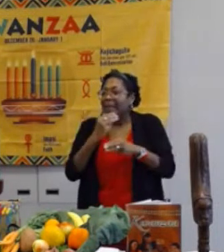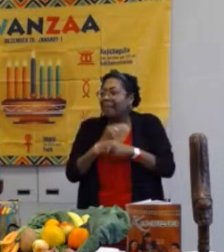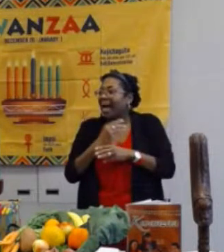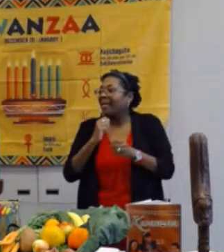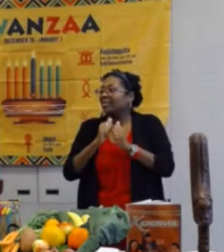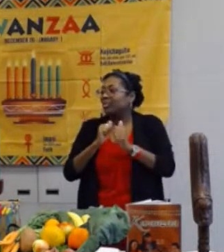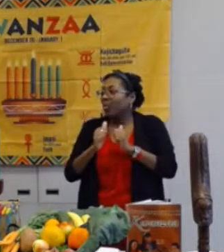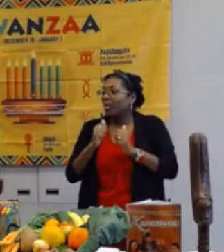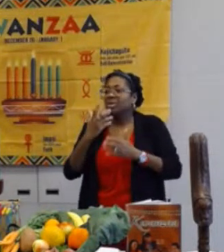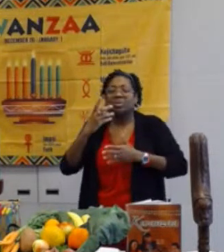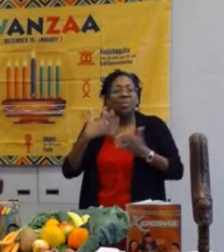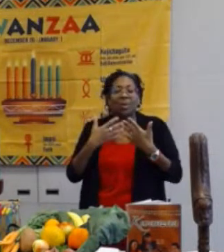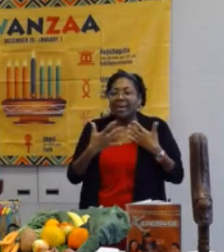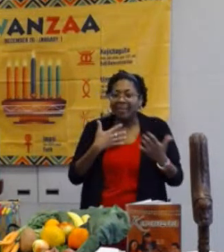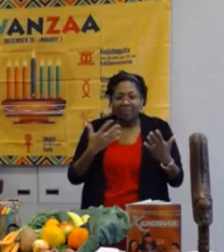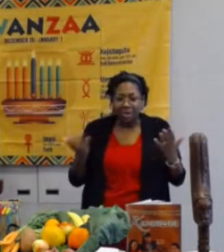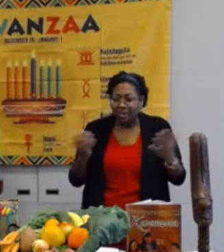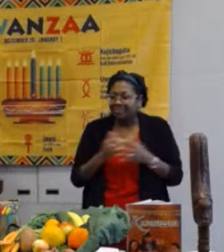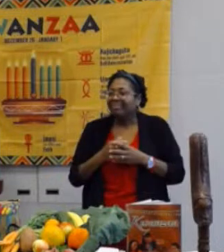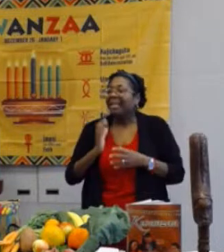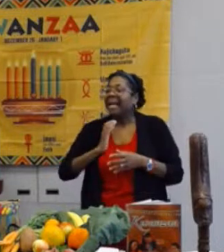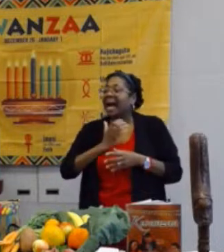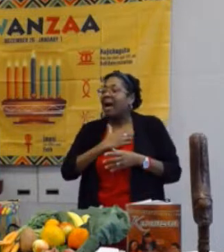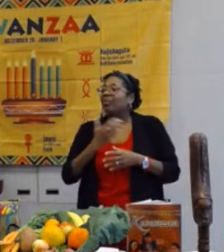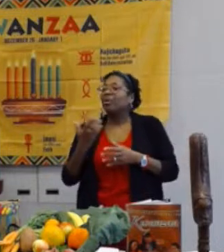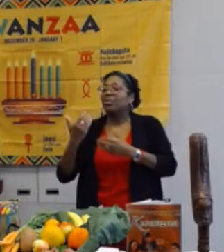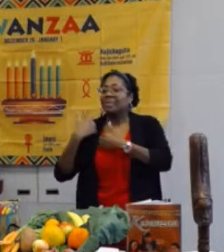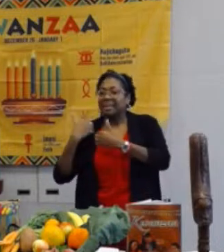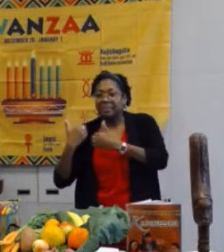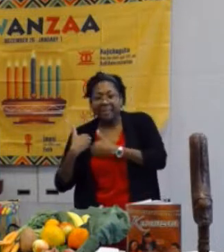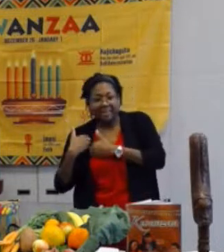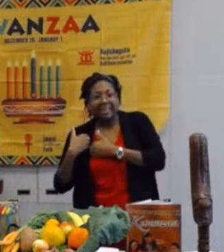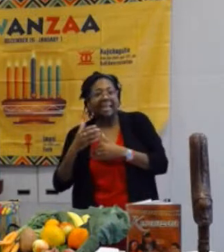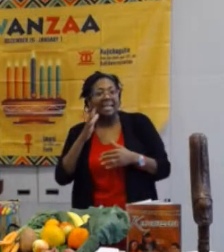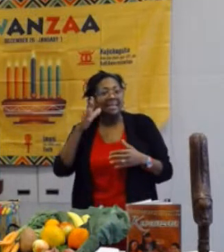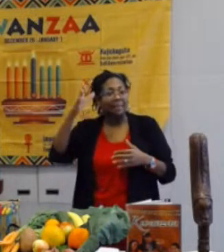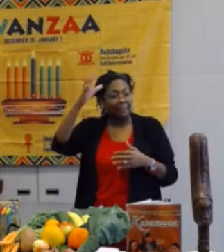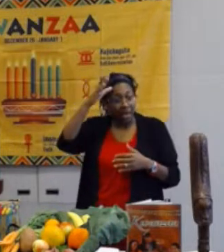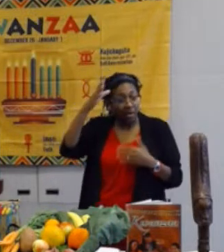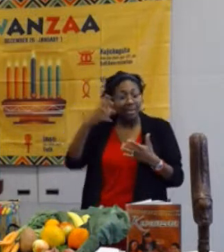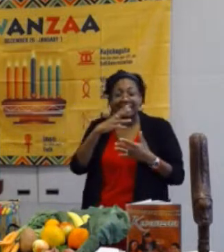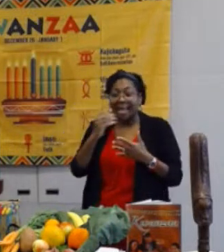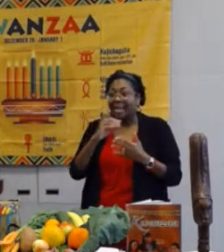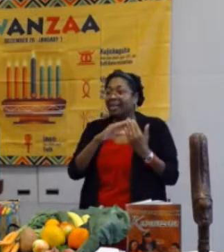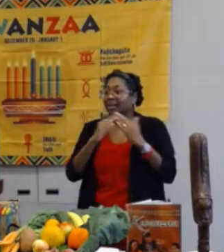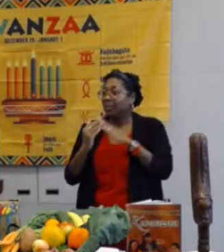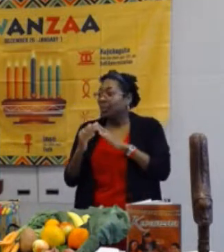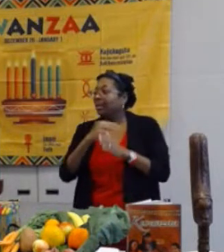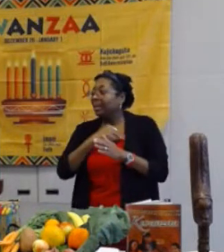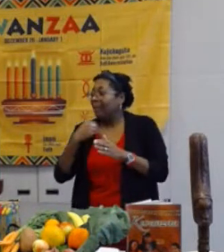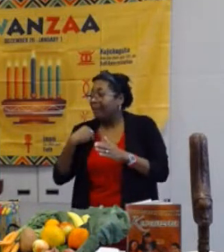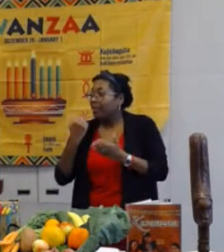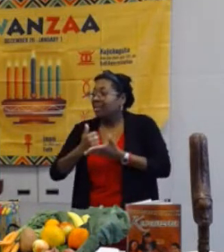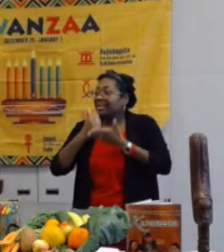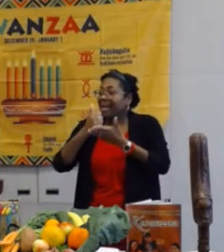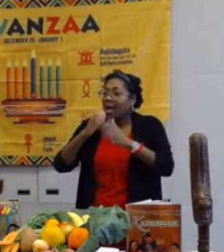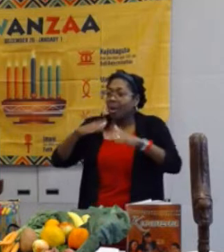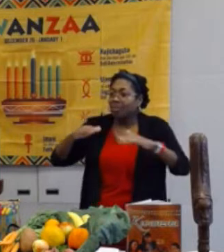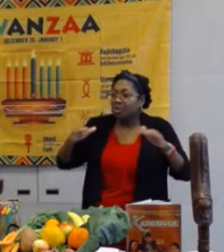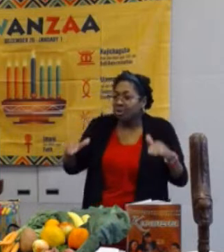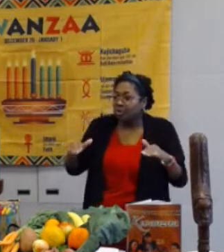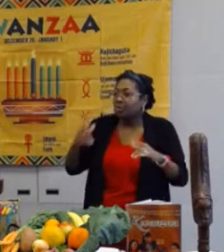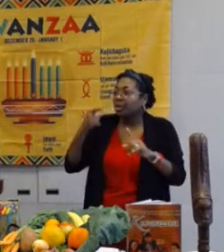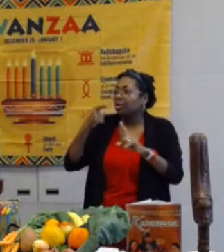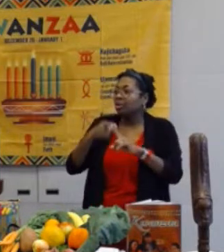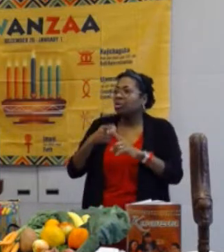takes. And our responsibility as parents and community members is to help children